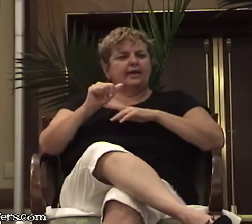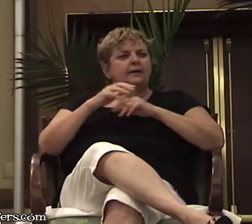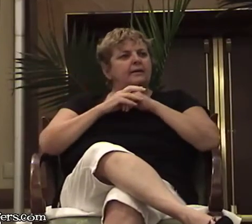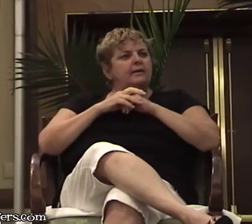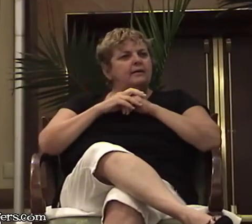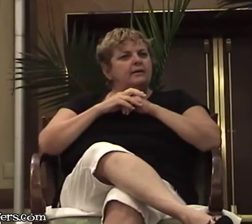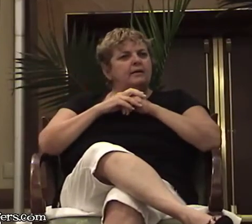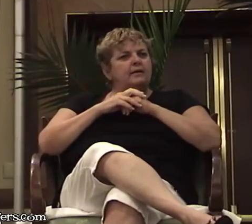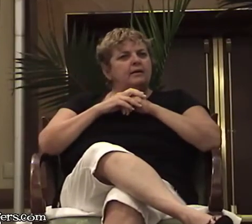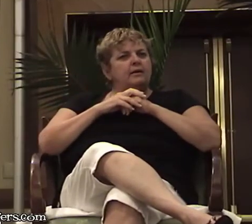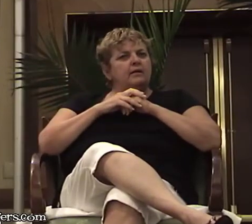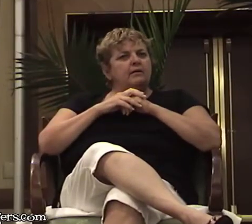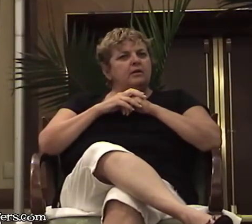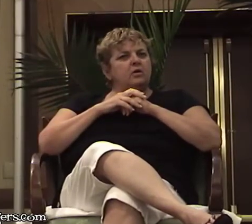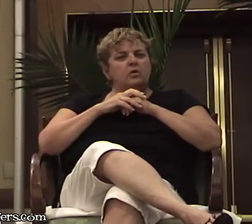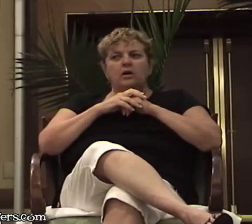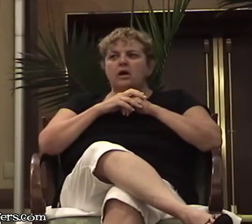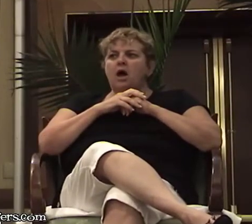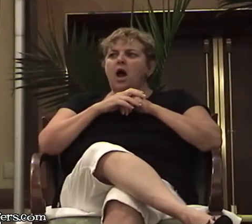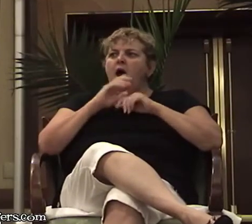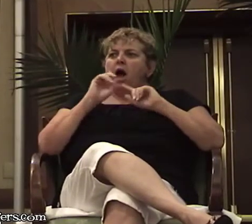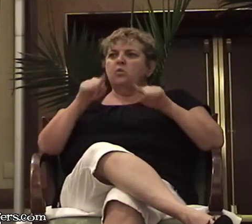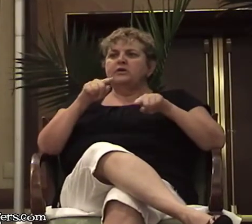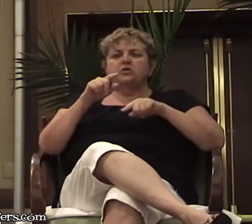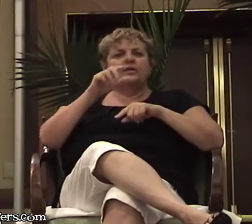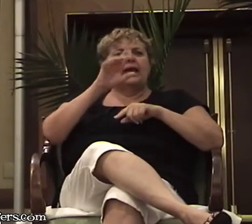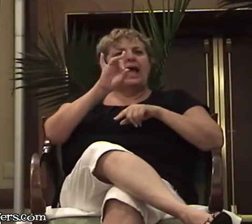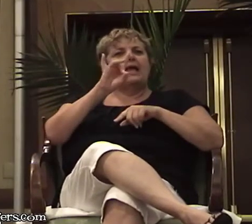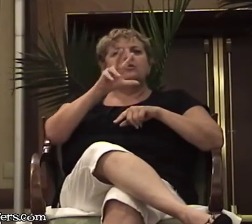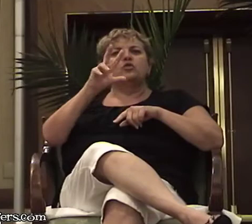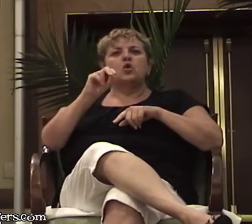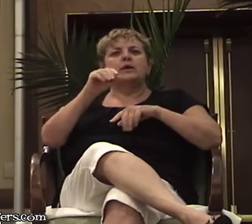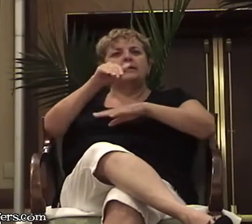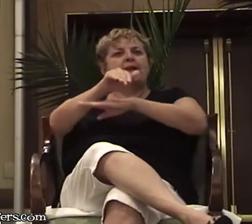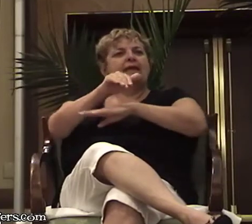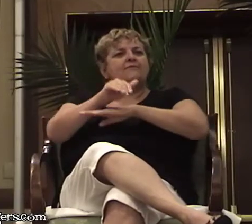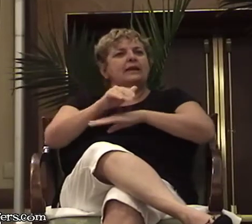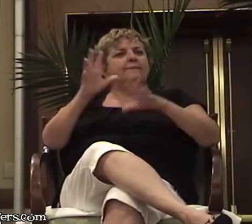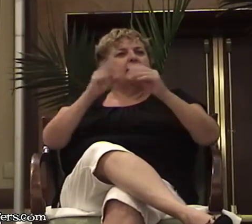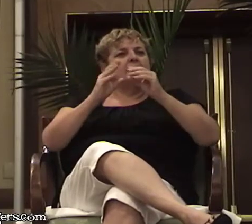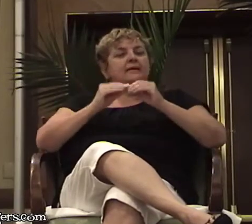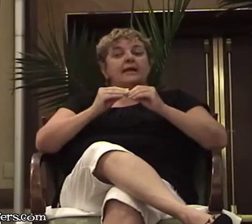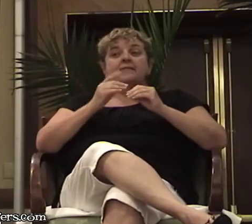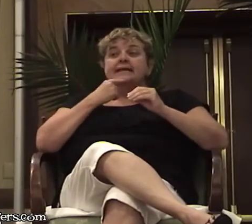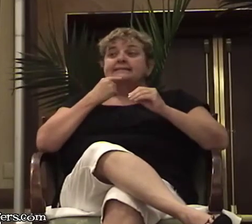I was leaving. So I went to the 8:30 p.m. meeting. They asked if it was in the AA announcements.